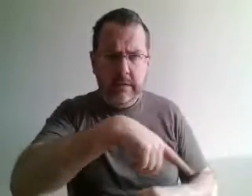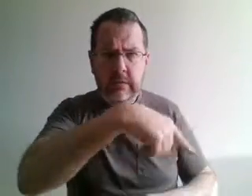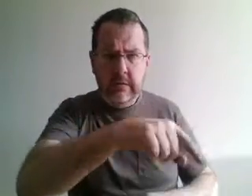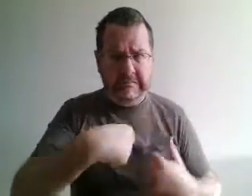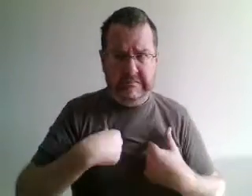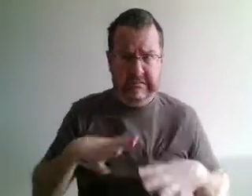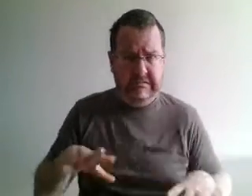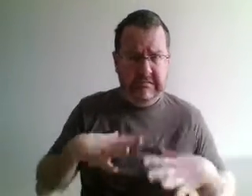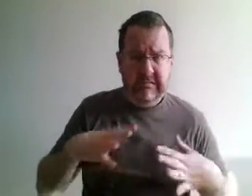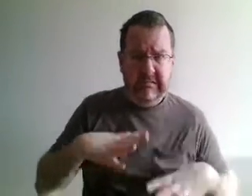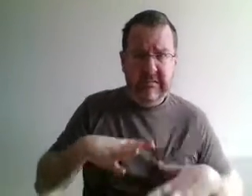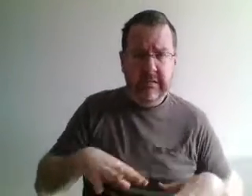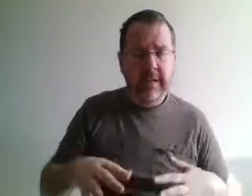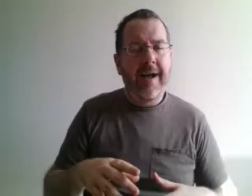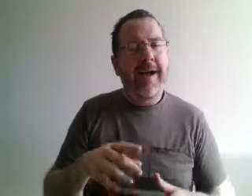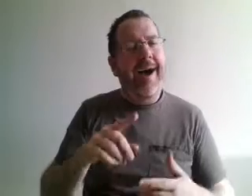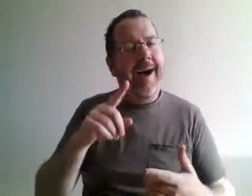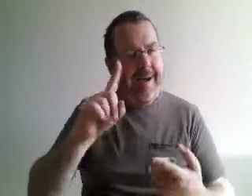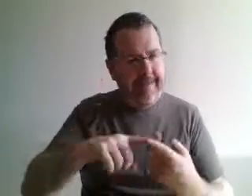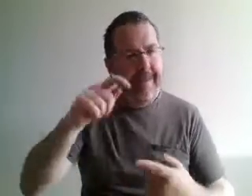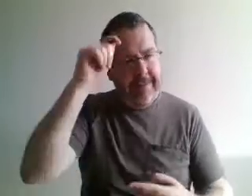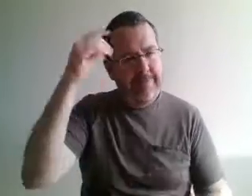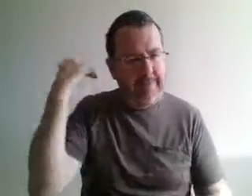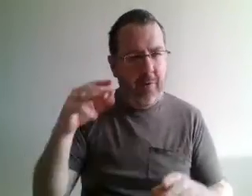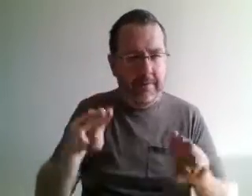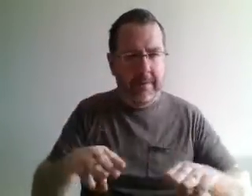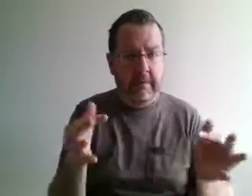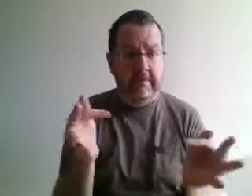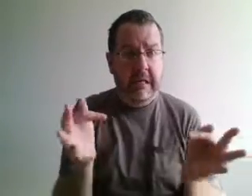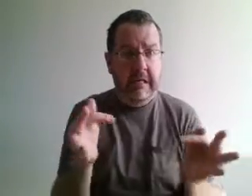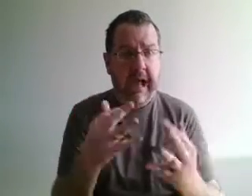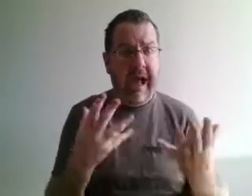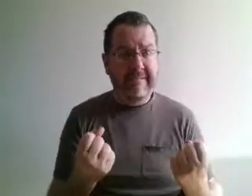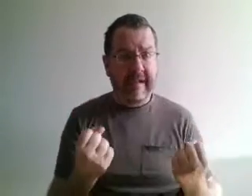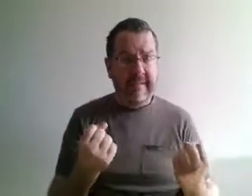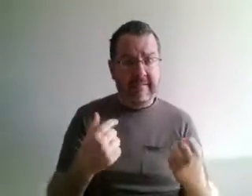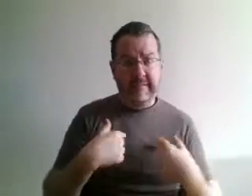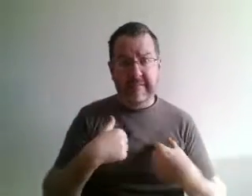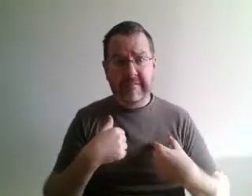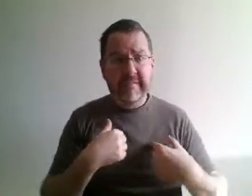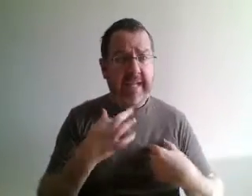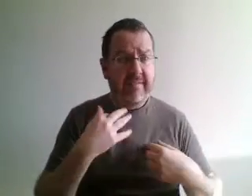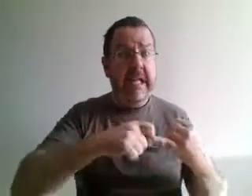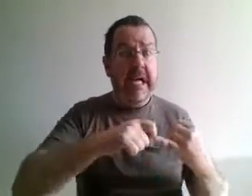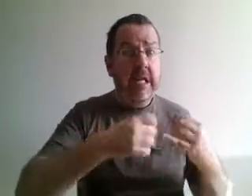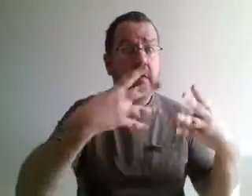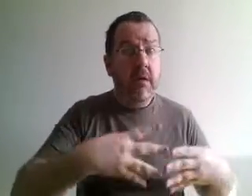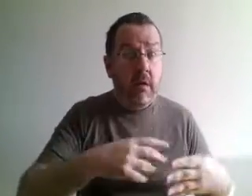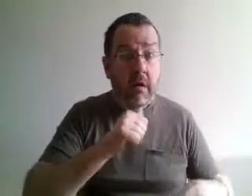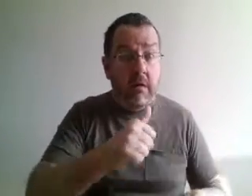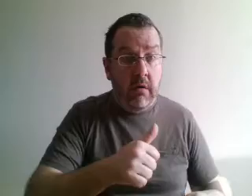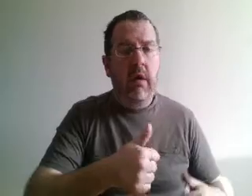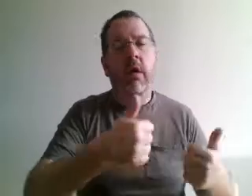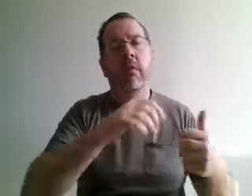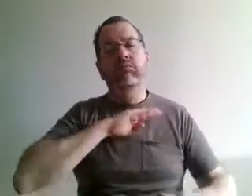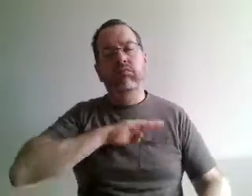think there was also a lot of fear, and people thought that they had some symptoms, they had it, and they would relieve themselves by getting tested until they hadn't. But the trouble is now that they're going to